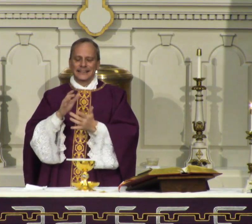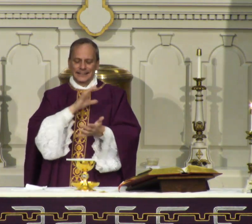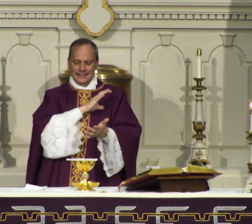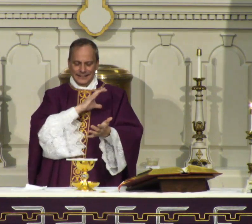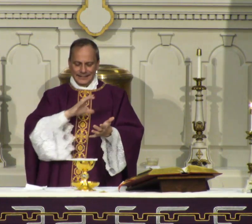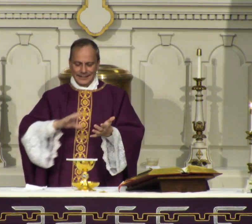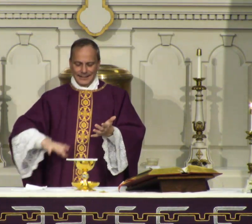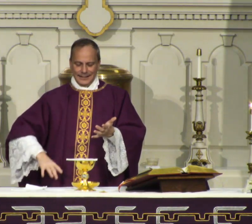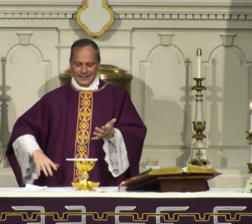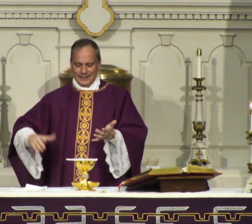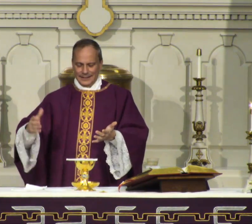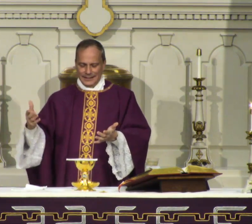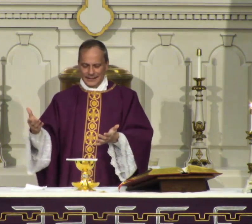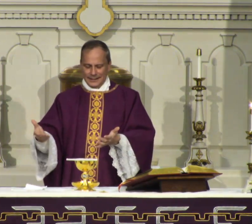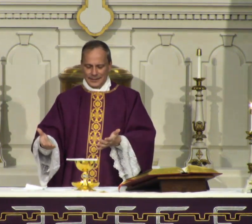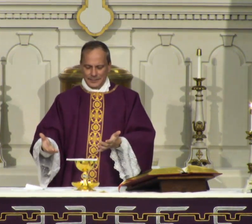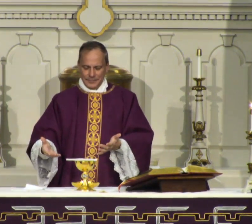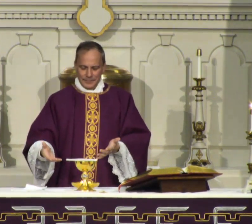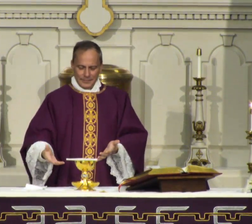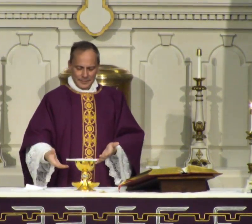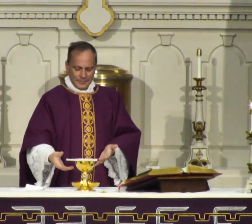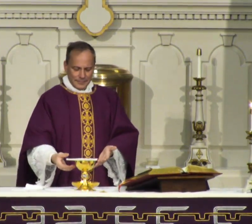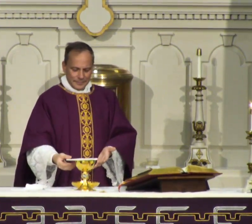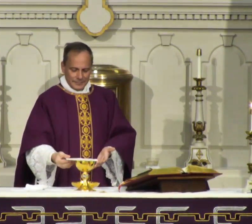Jesus Christ.